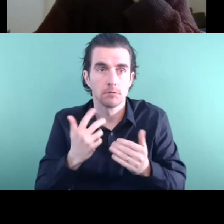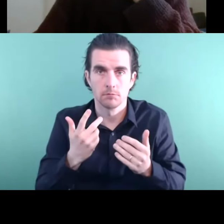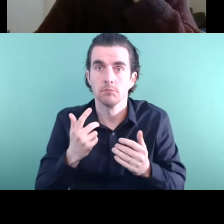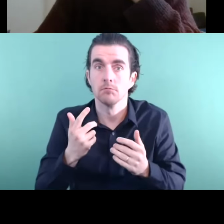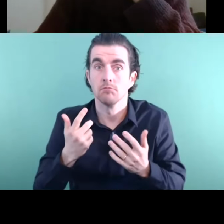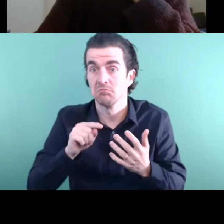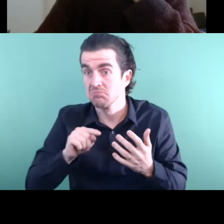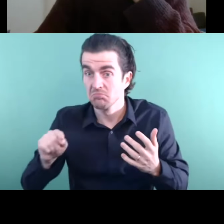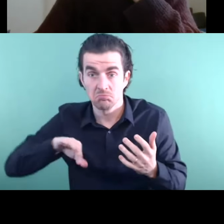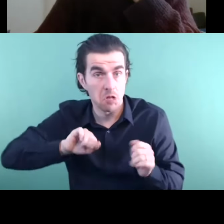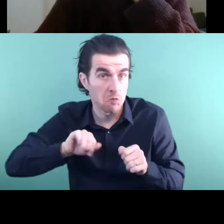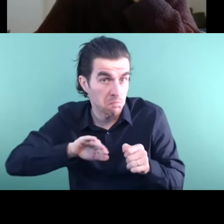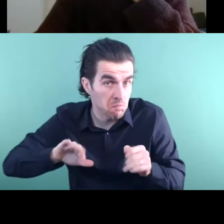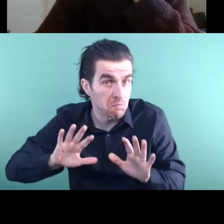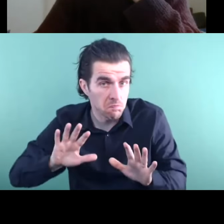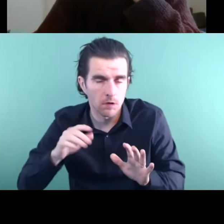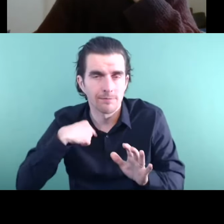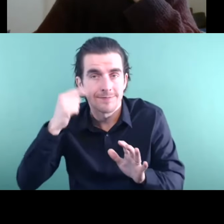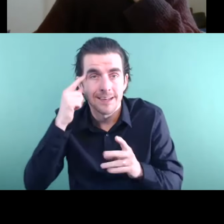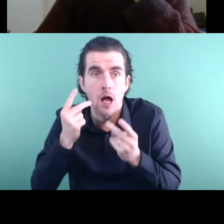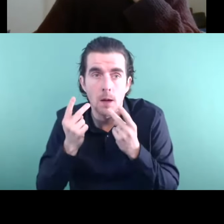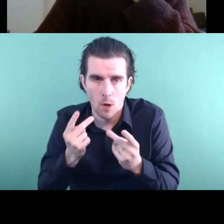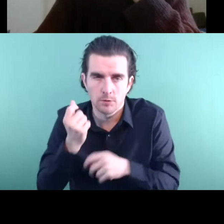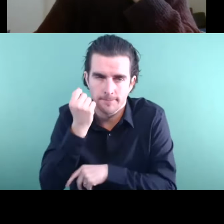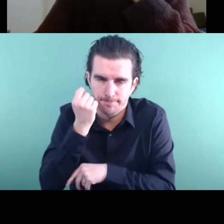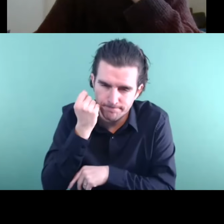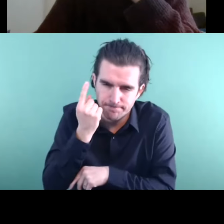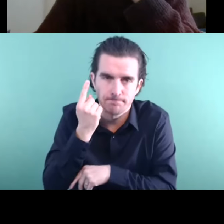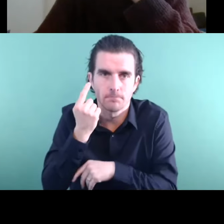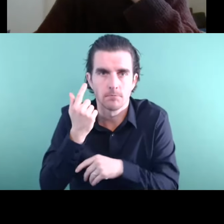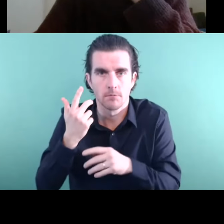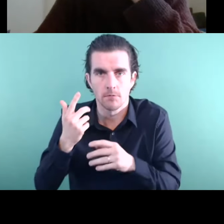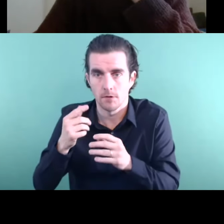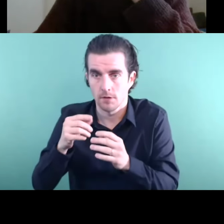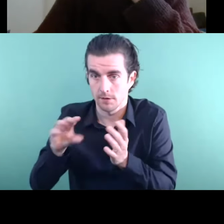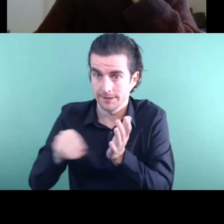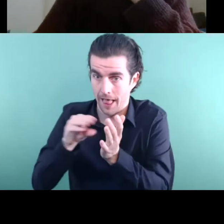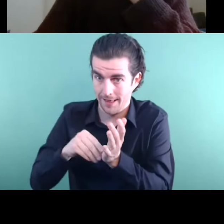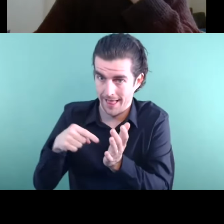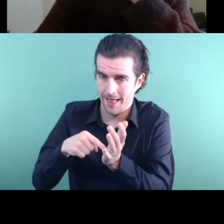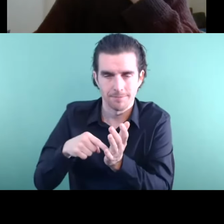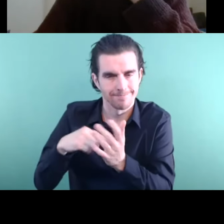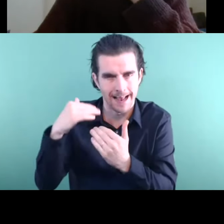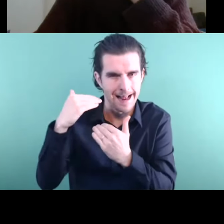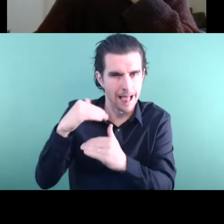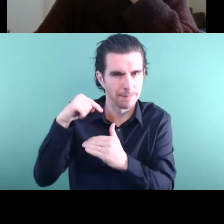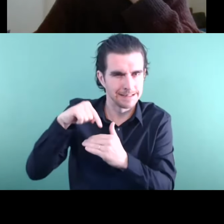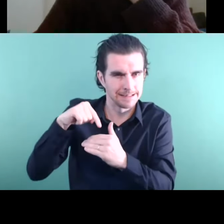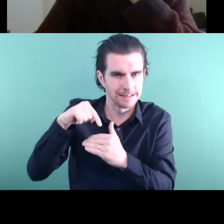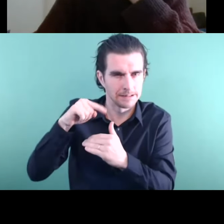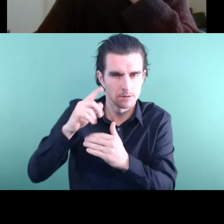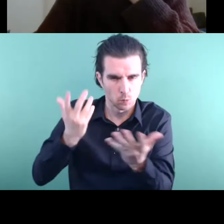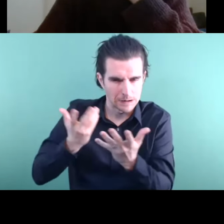I think for where I sit, I'm looking for insights rather than particular findings or data and